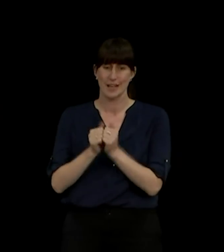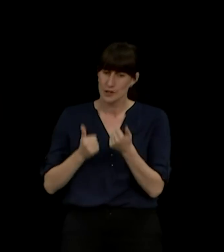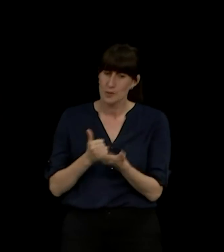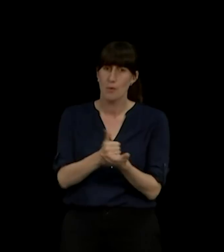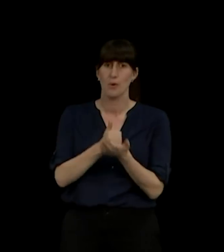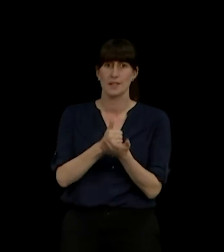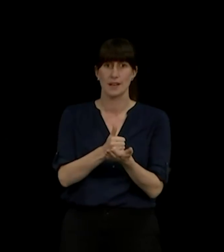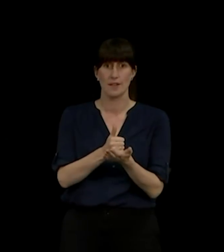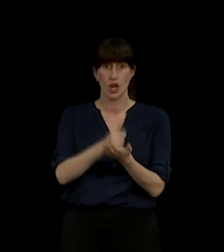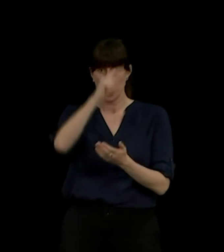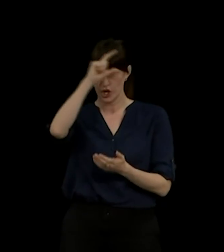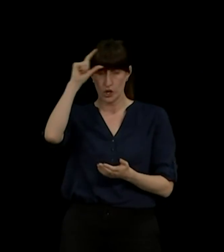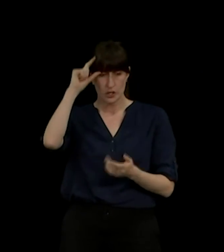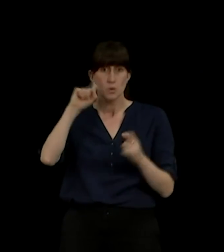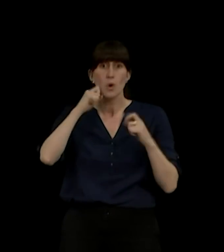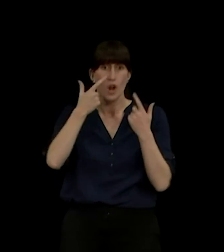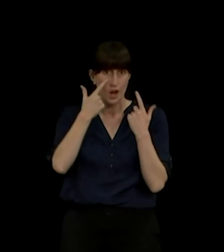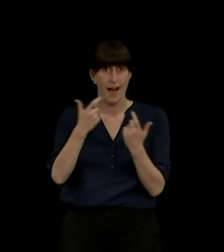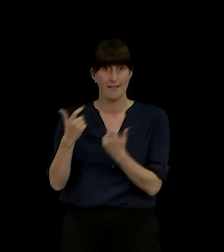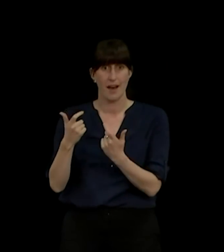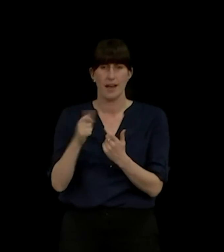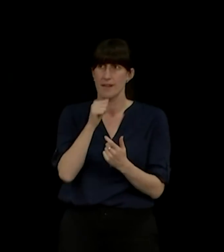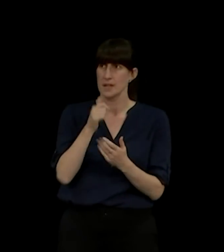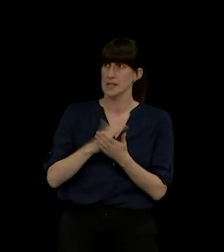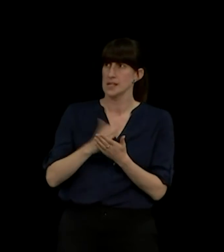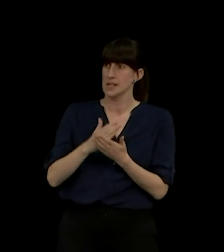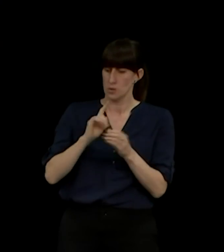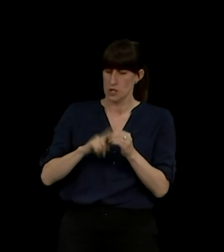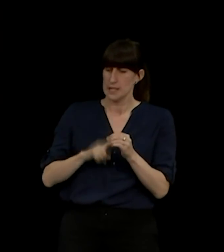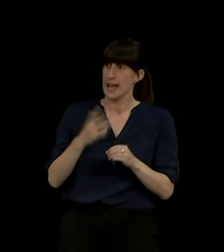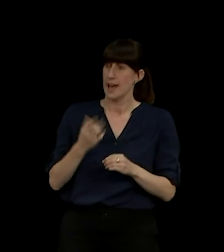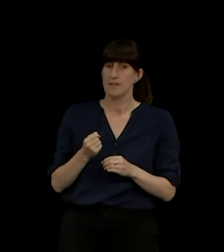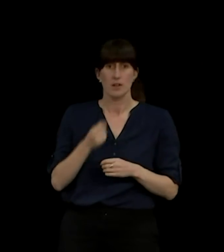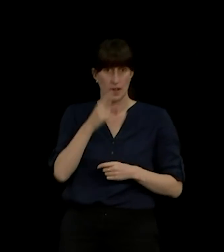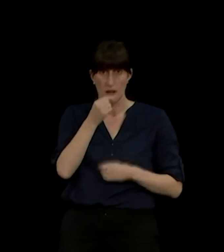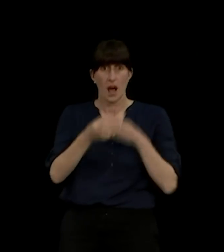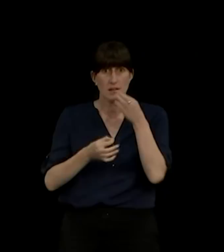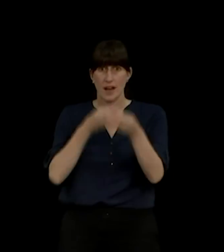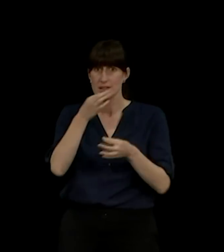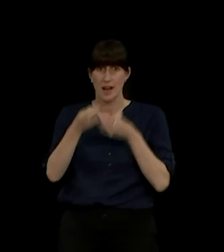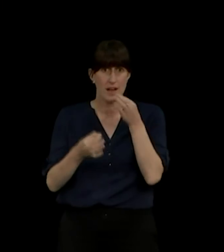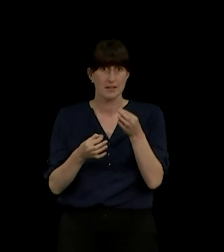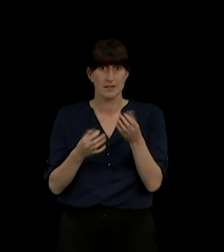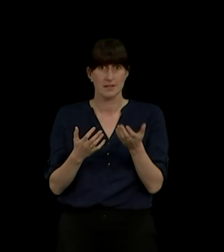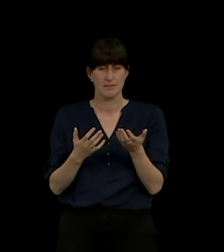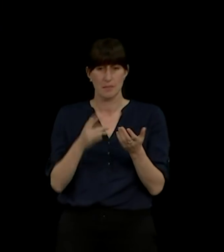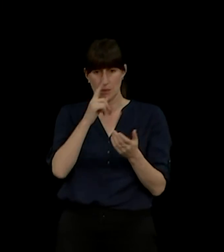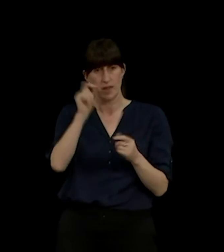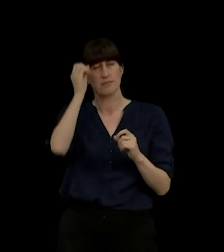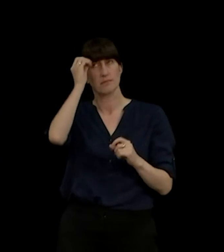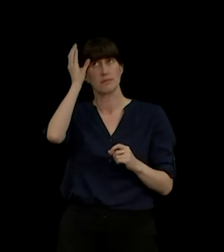looked after, and if you have questions, you can ask them while you're there with people who are knowledgeable and